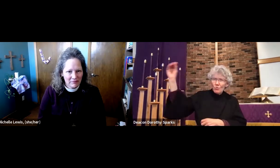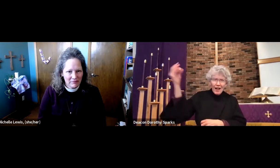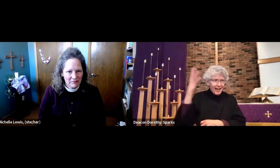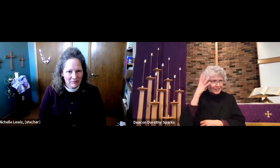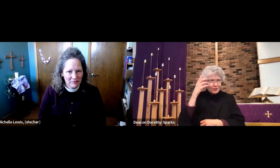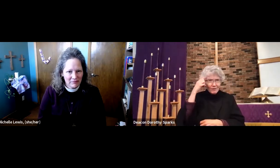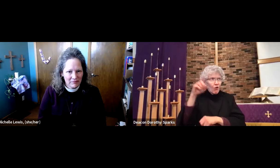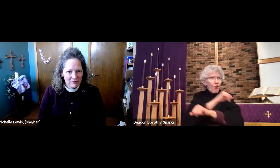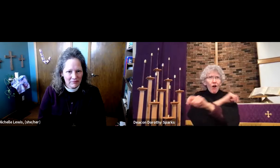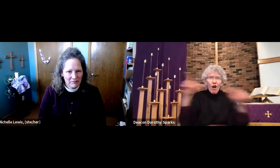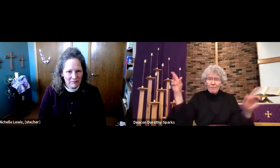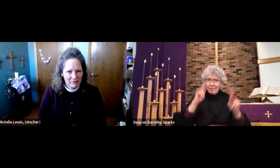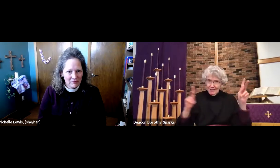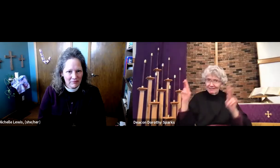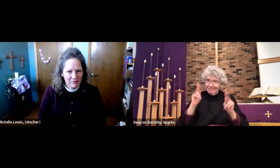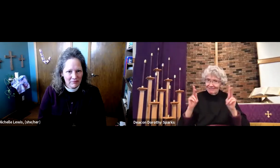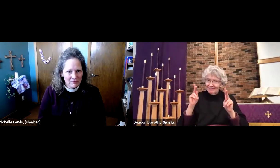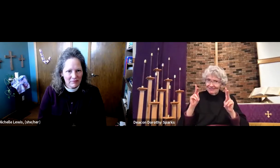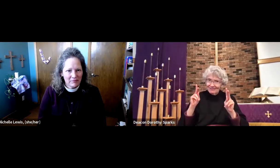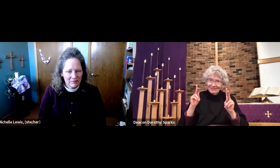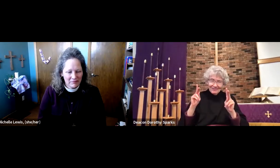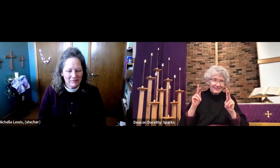is given for all.